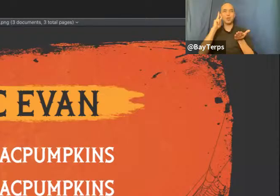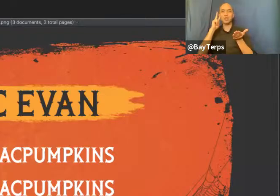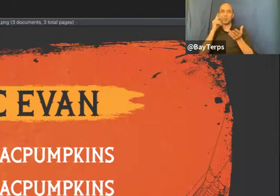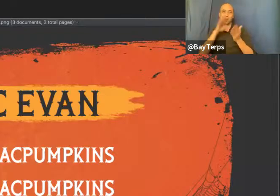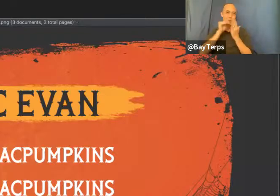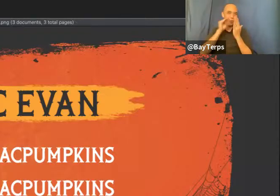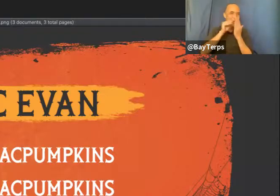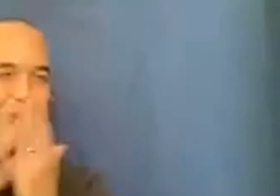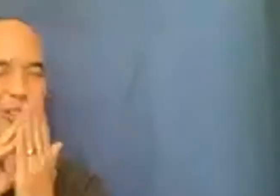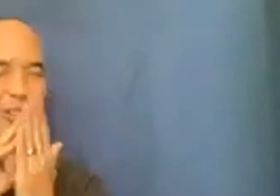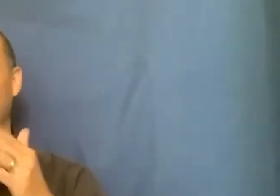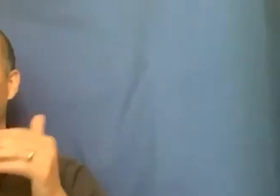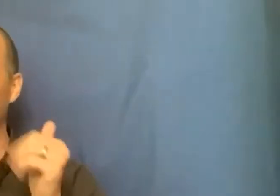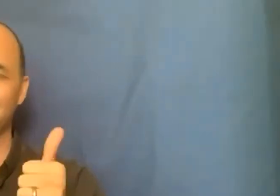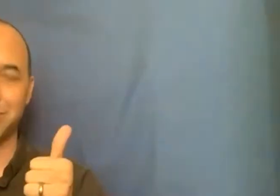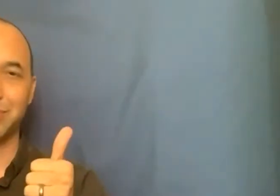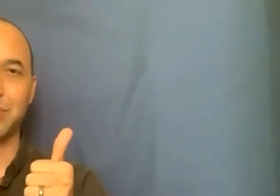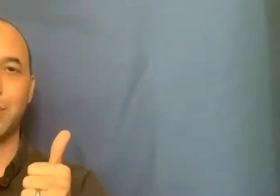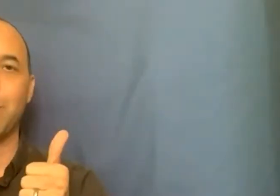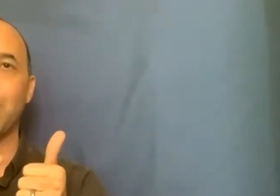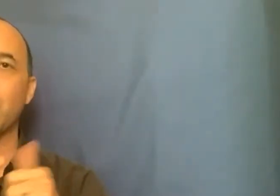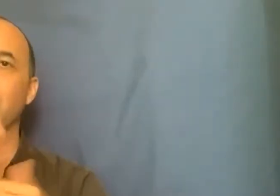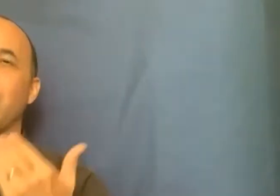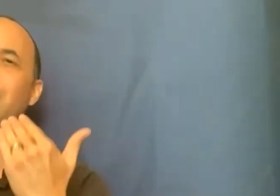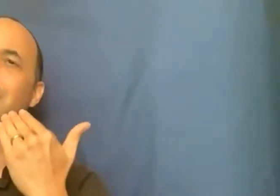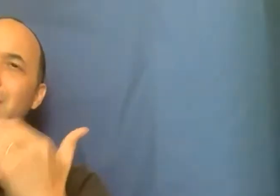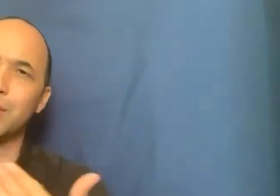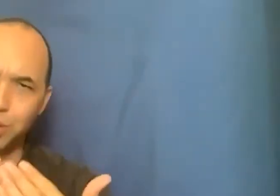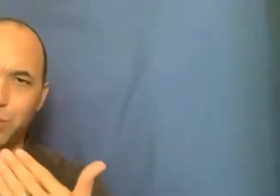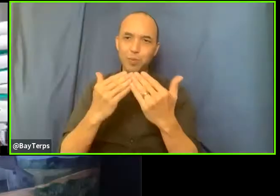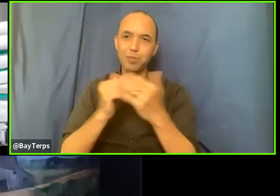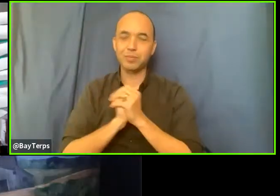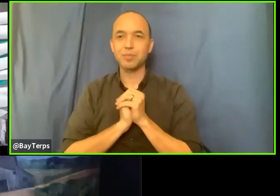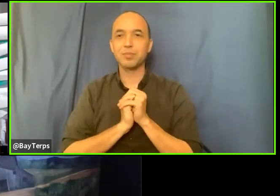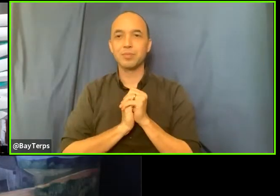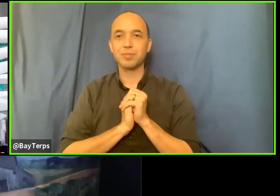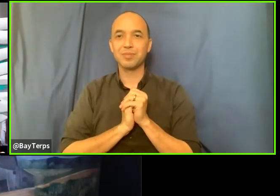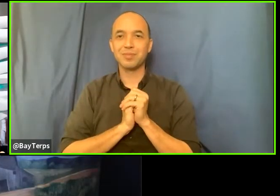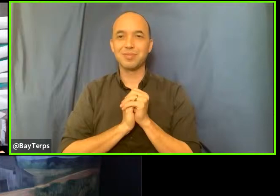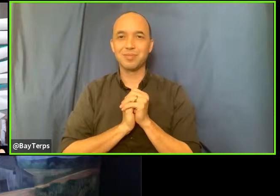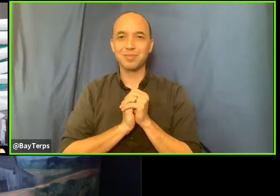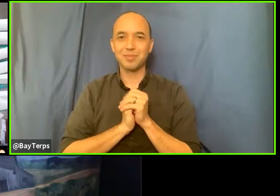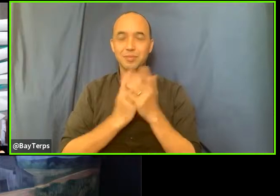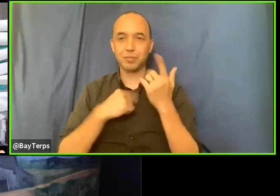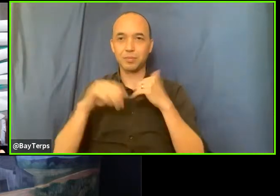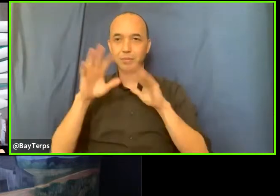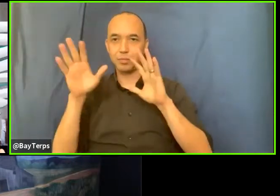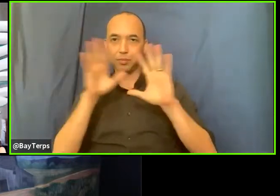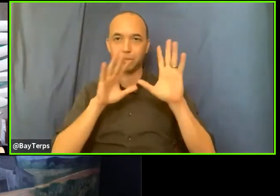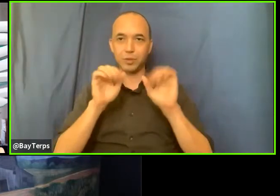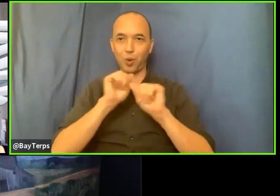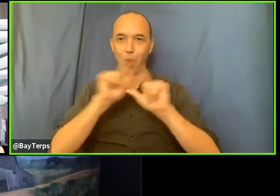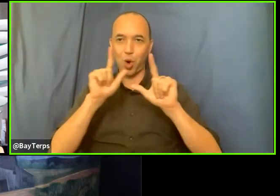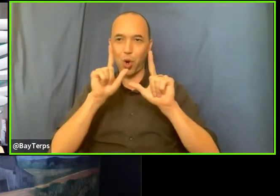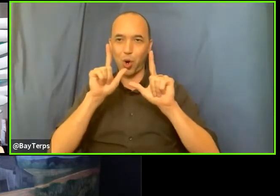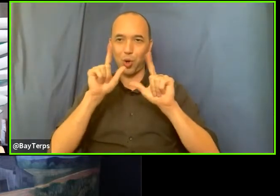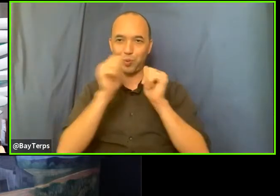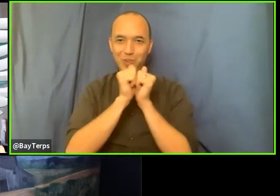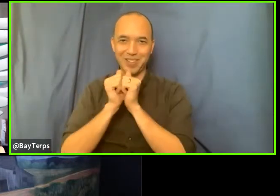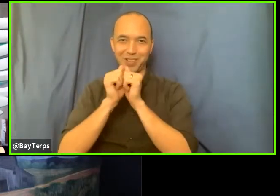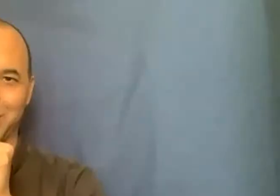Marc, thanks so much for being here. Let me just get us back so that we're all on screen together